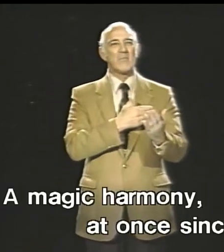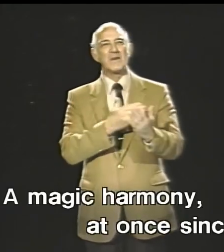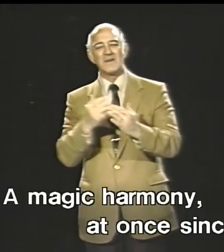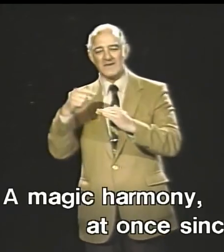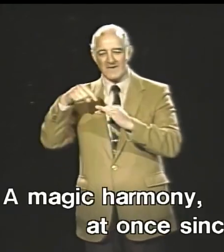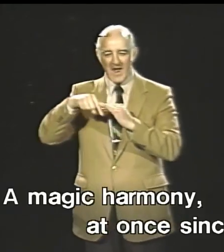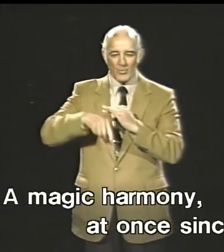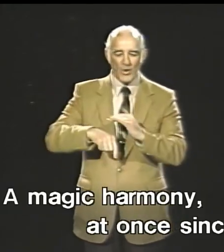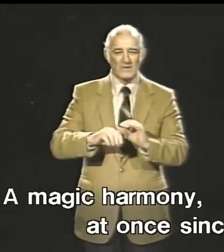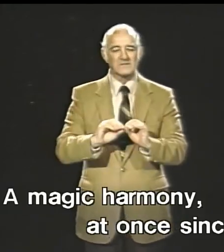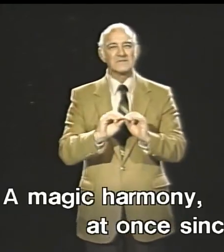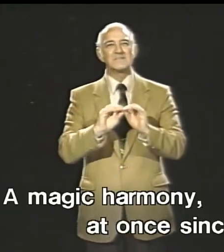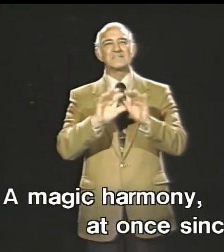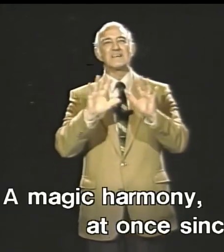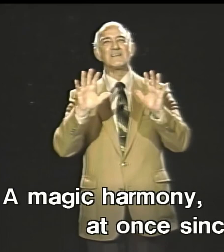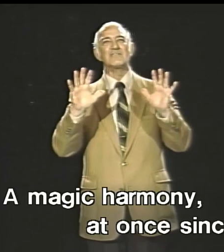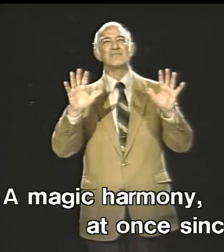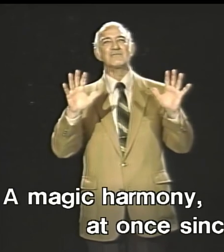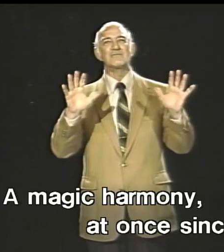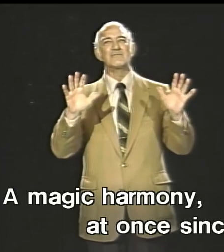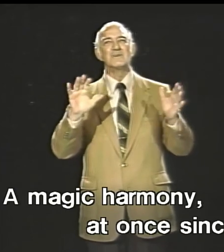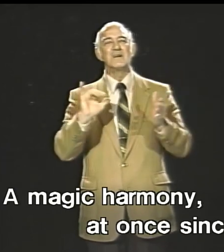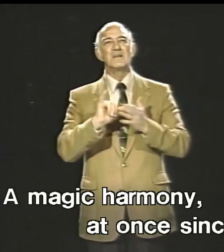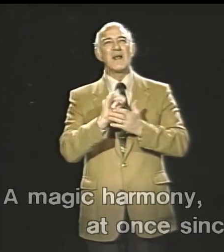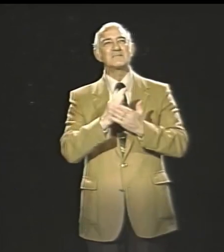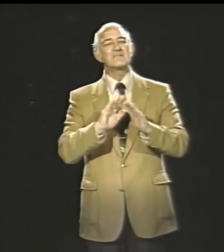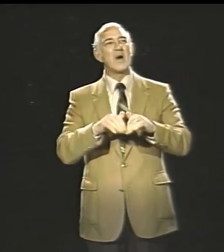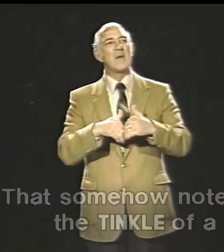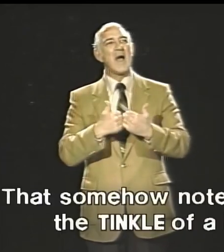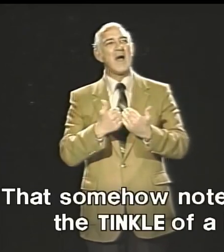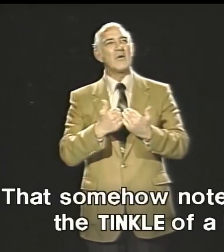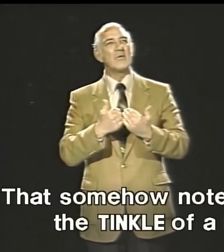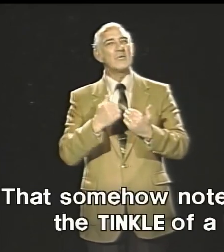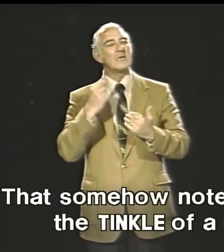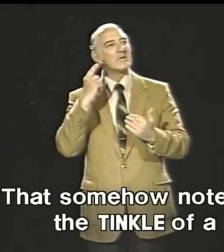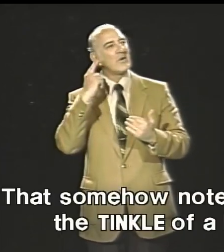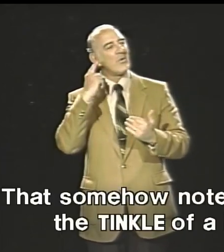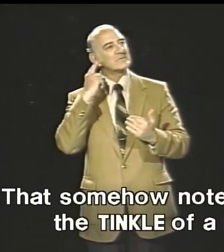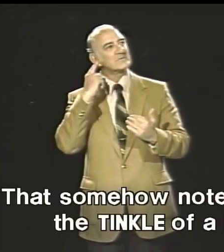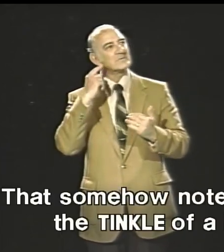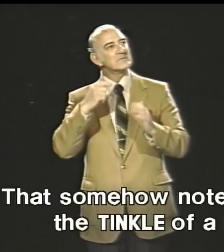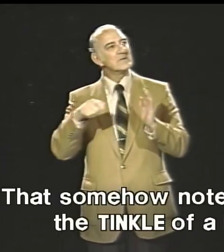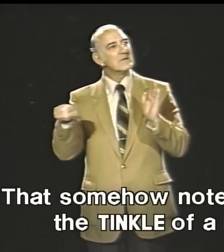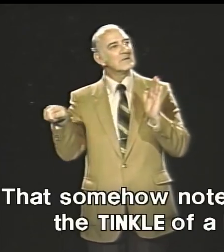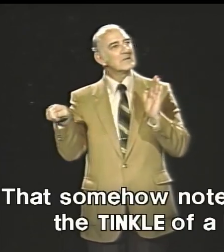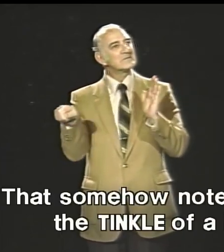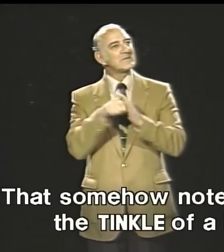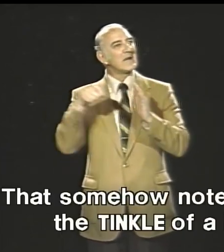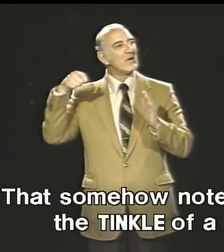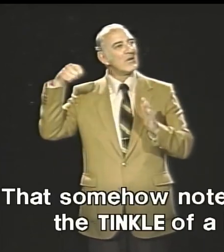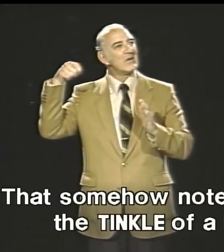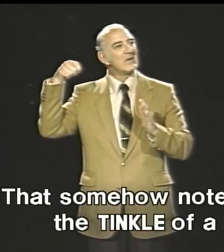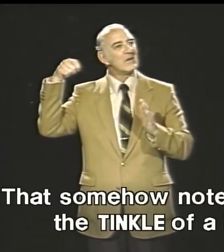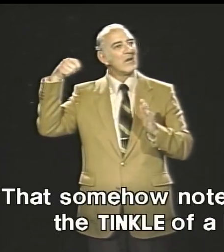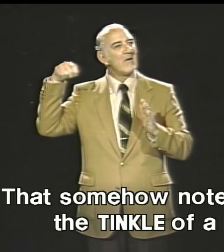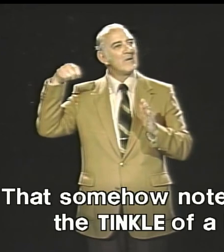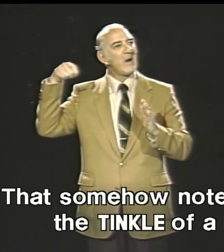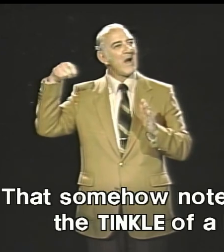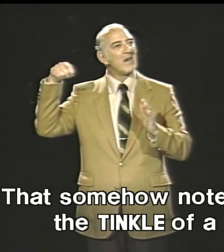magic harmony at once sincere that somehow notes the tinkle of a